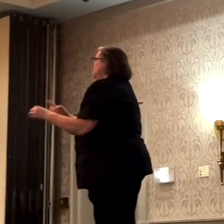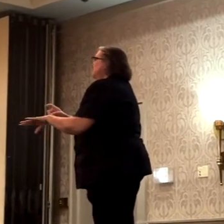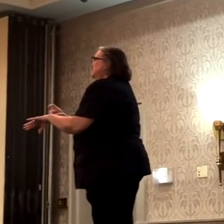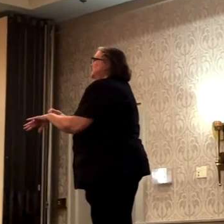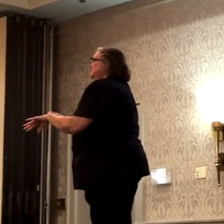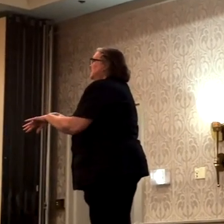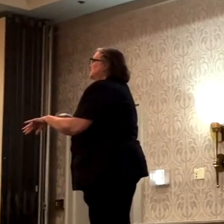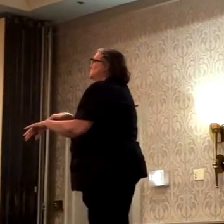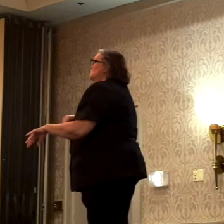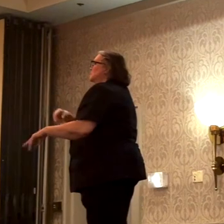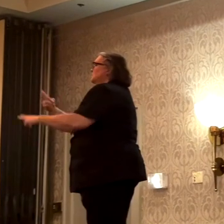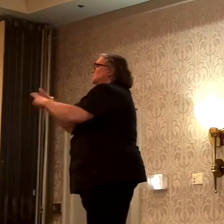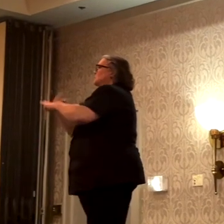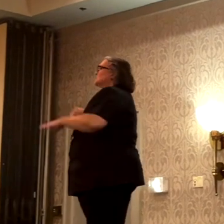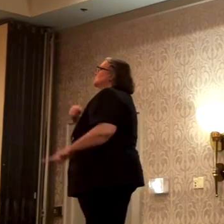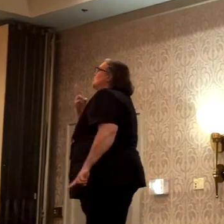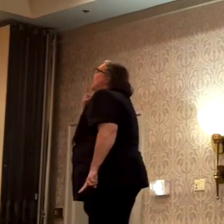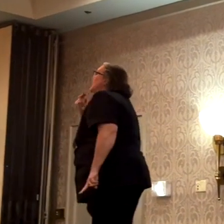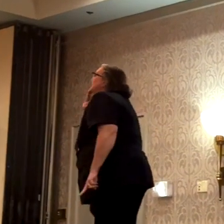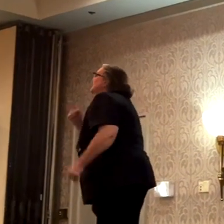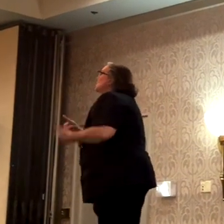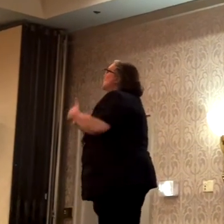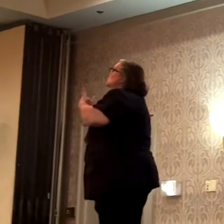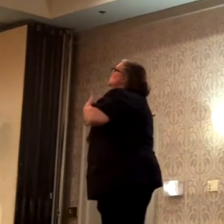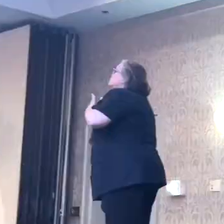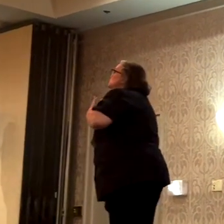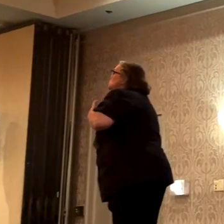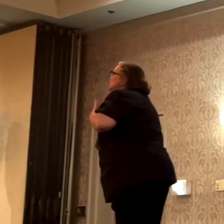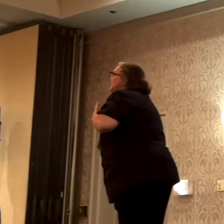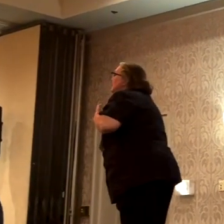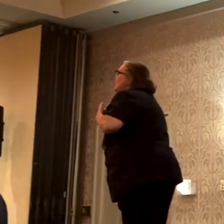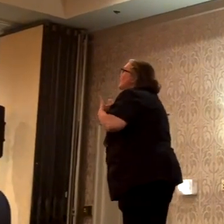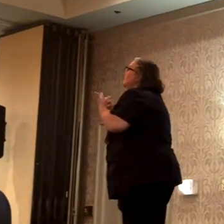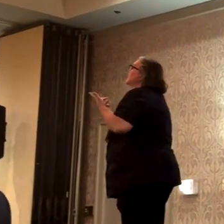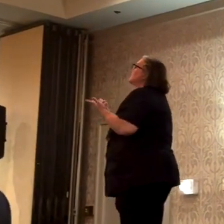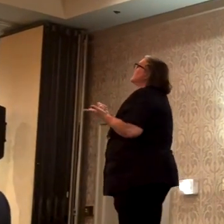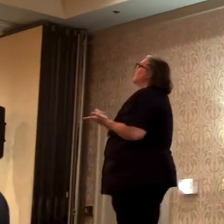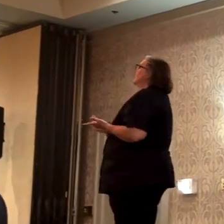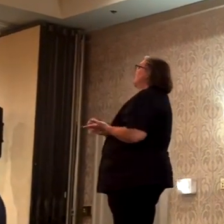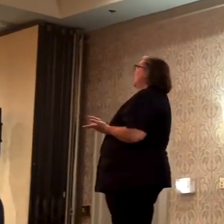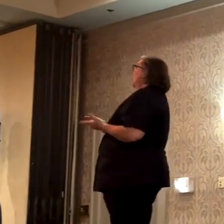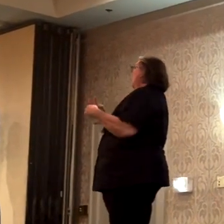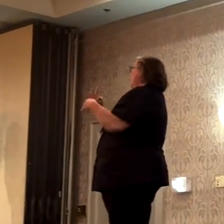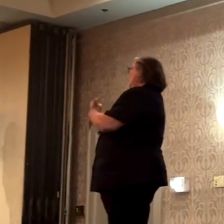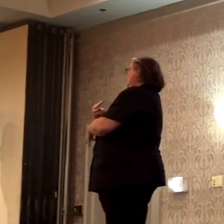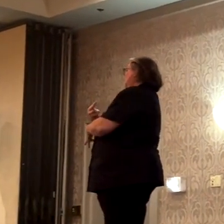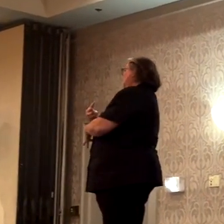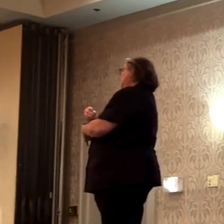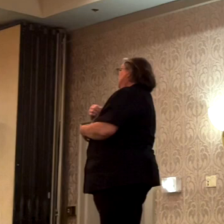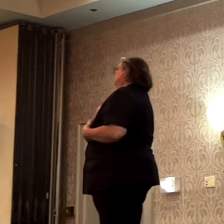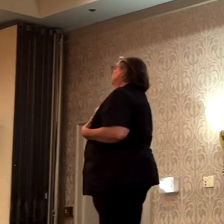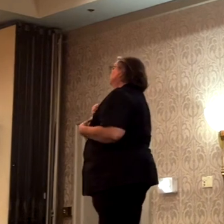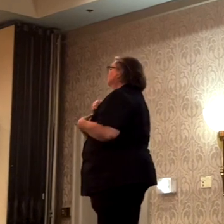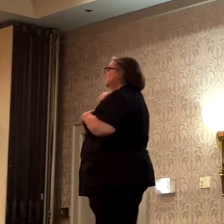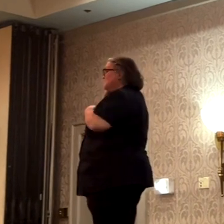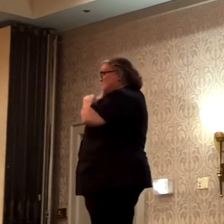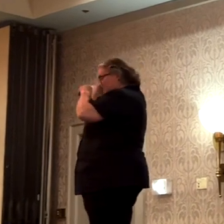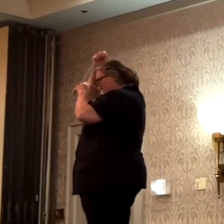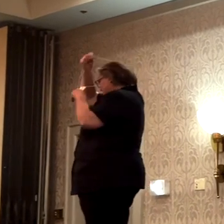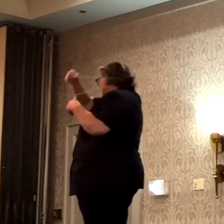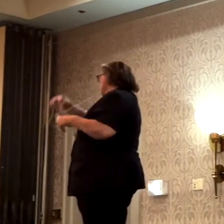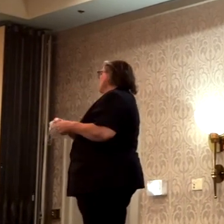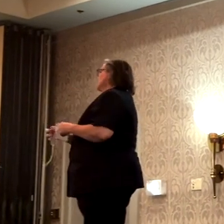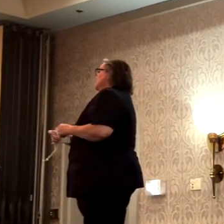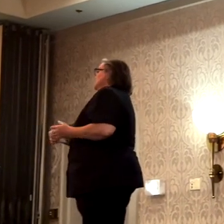were referred to as honey or sweetheart or dear, or worse, by opposing counsel